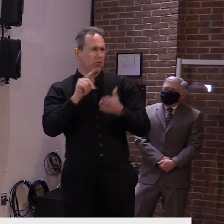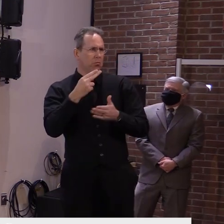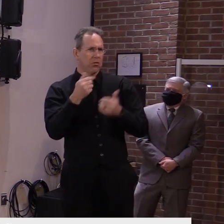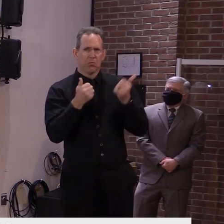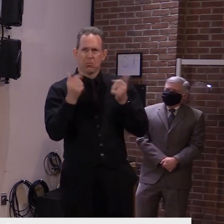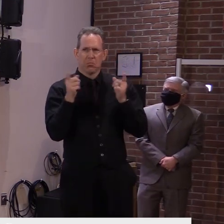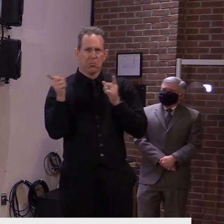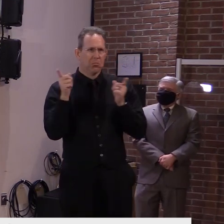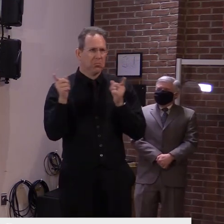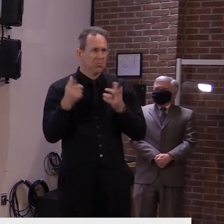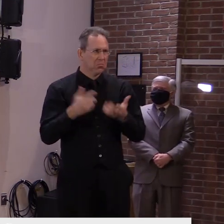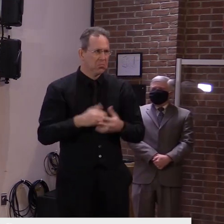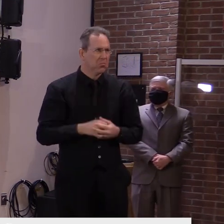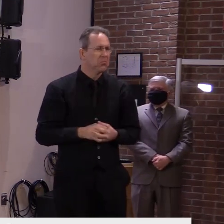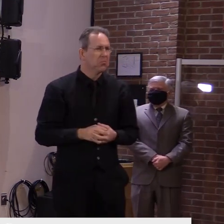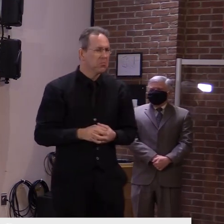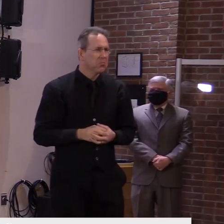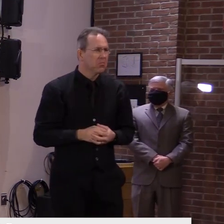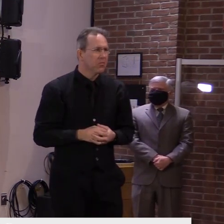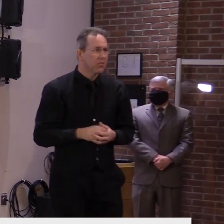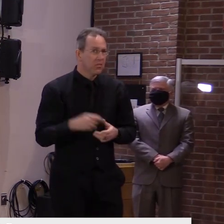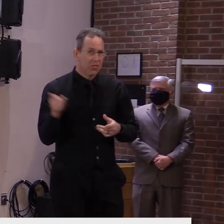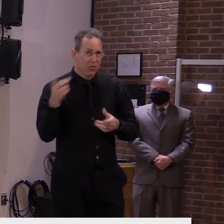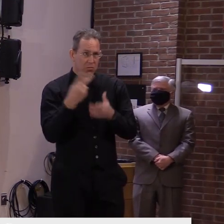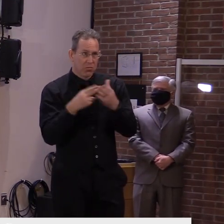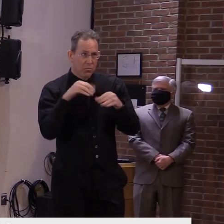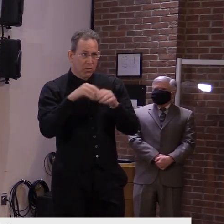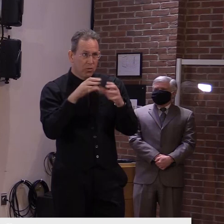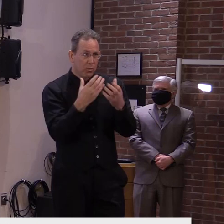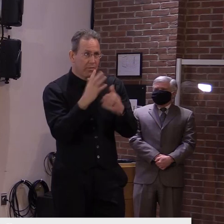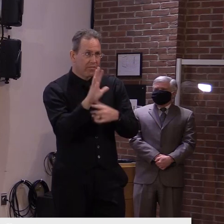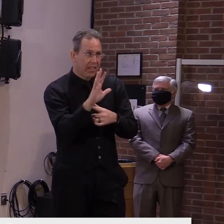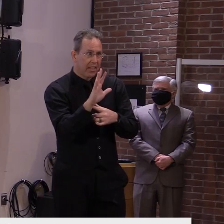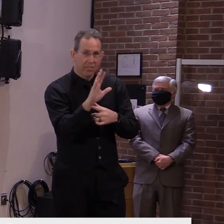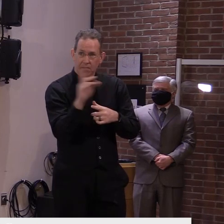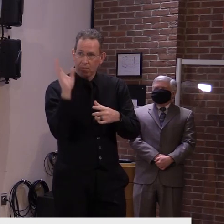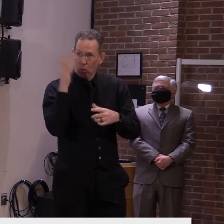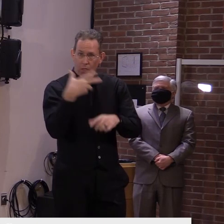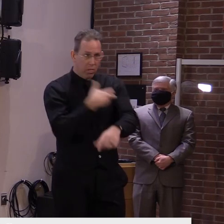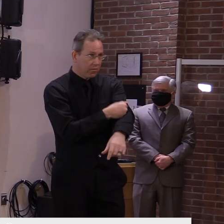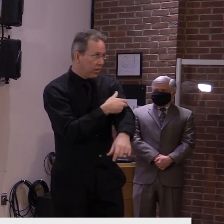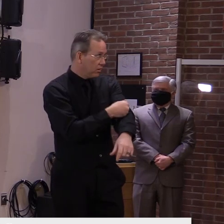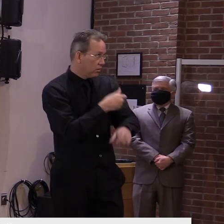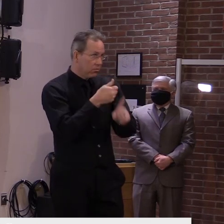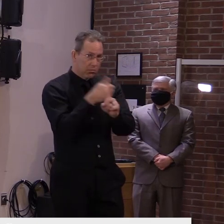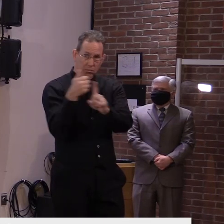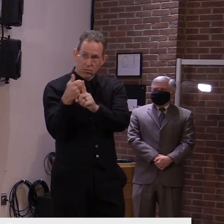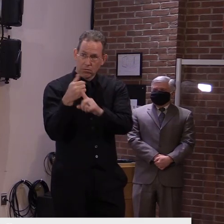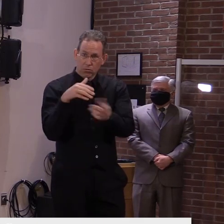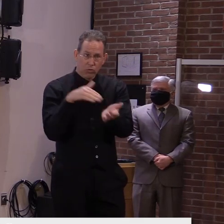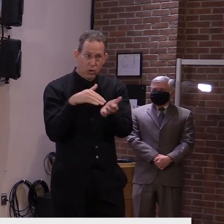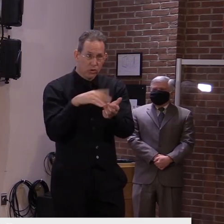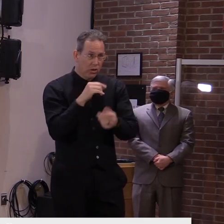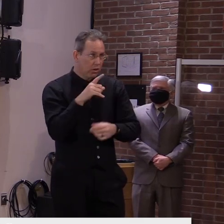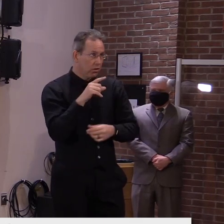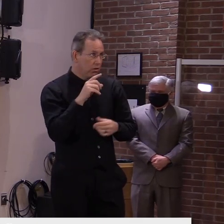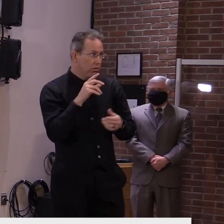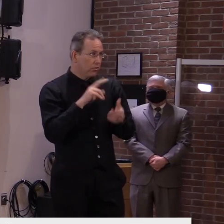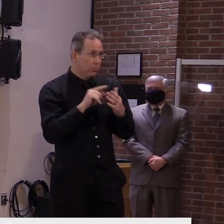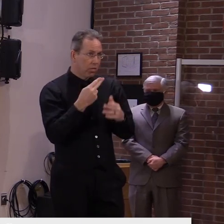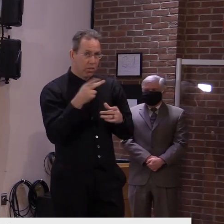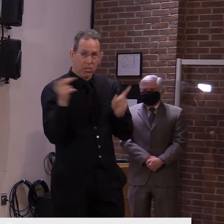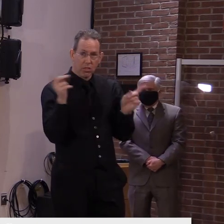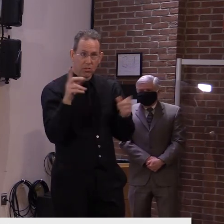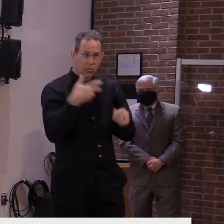presumpted there, have they been vaccinated or signed up for their vaccination? I don't want to speak for them, although I